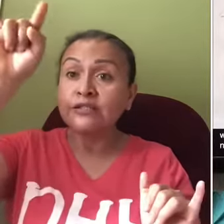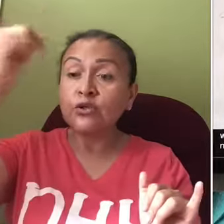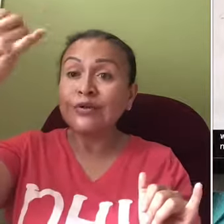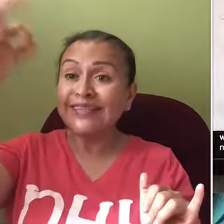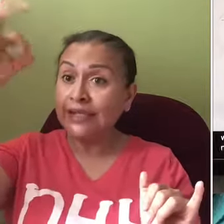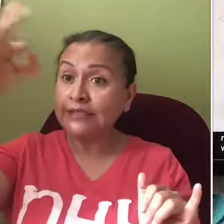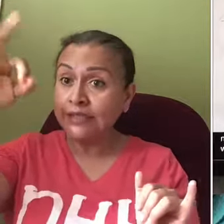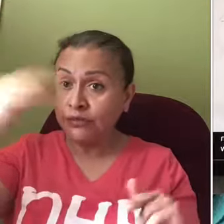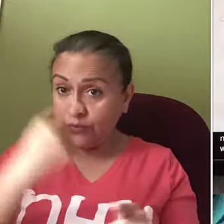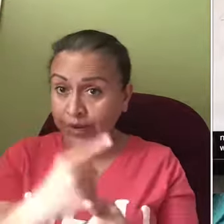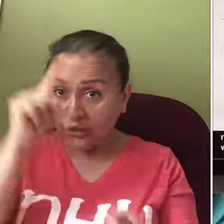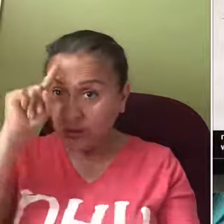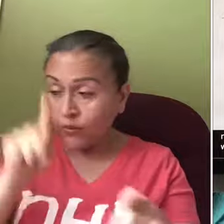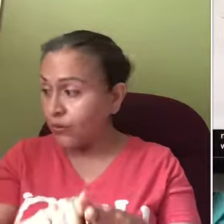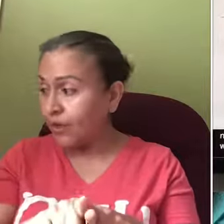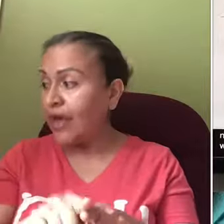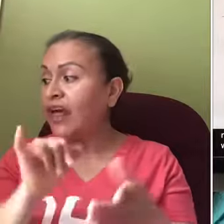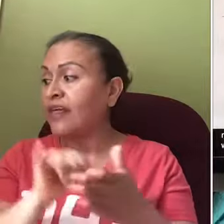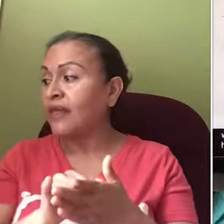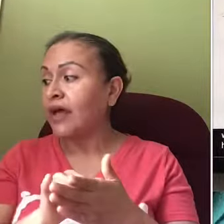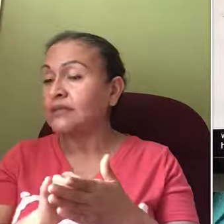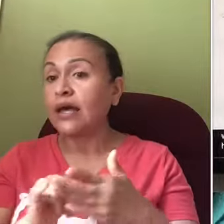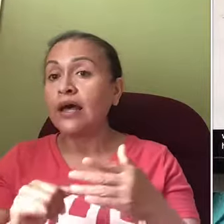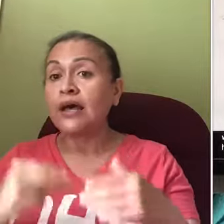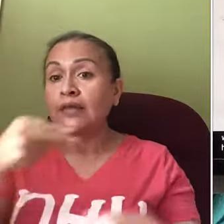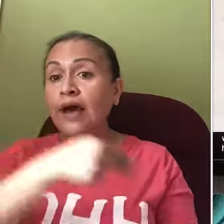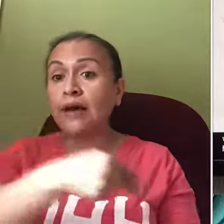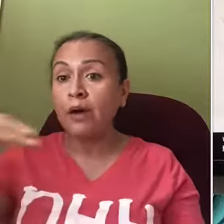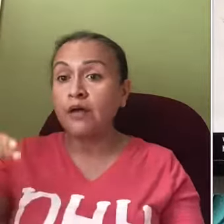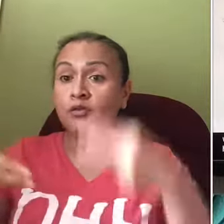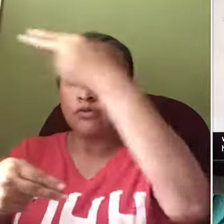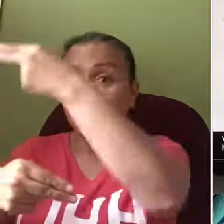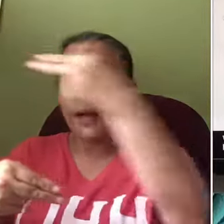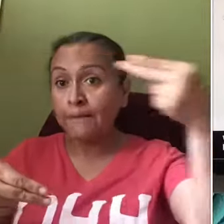you guys agree? This is the hypotenuse, that's the hypotenuse. Yes?